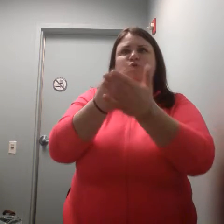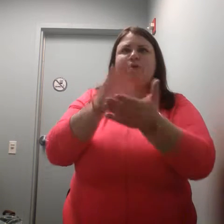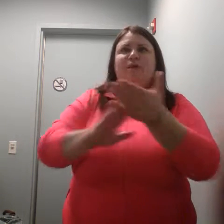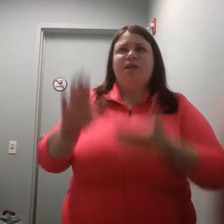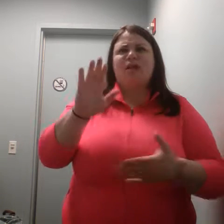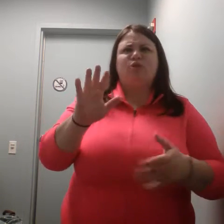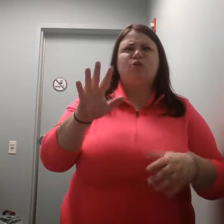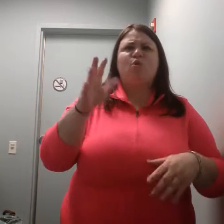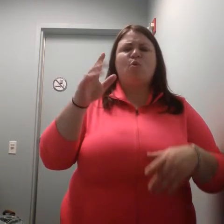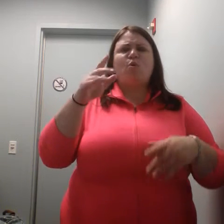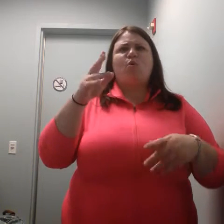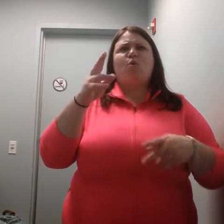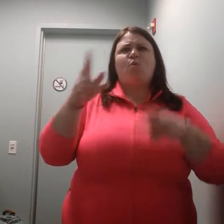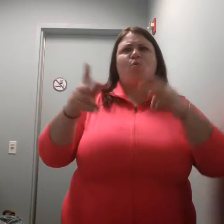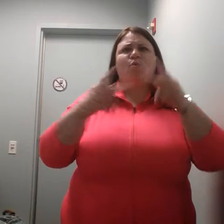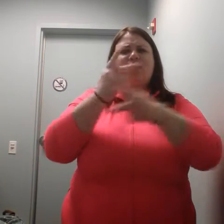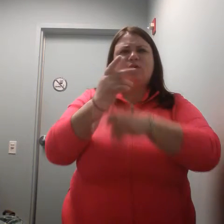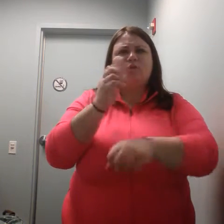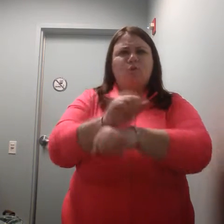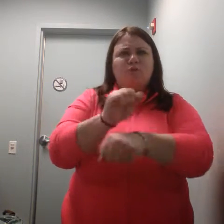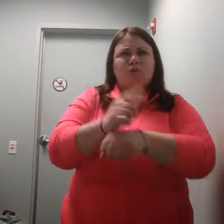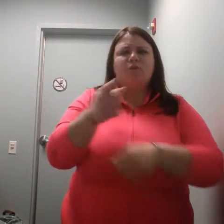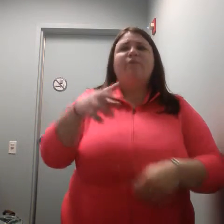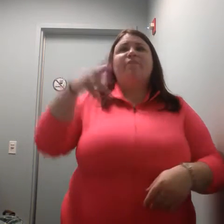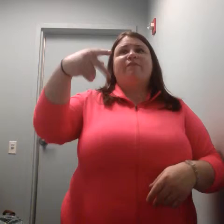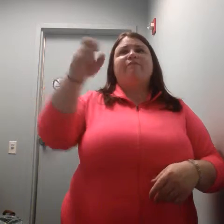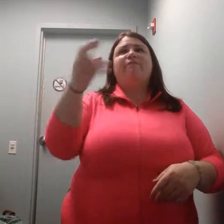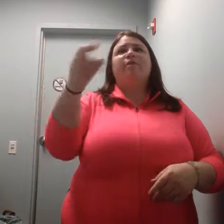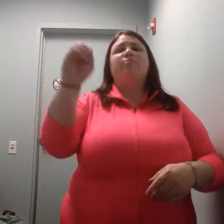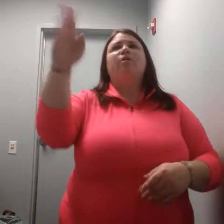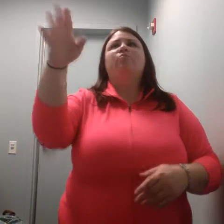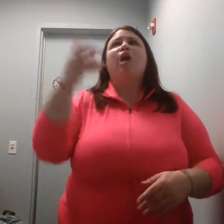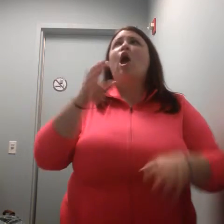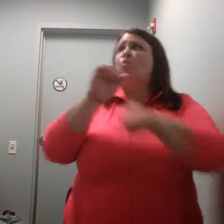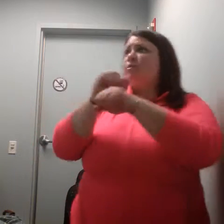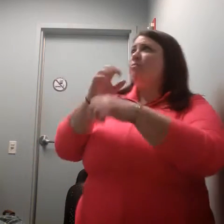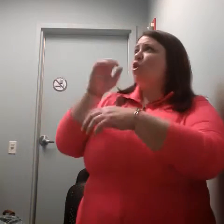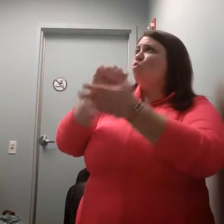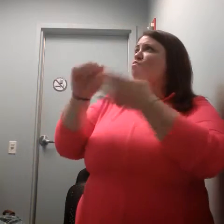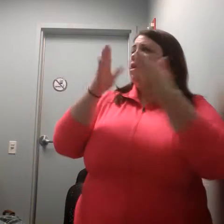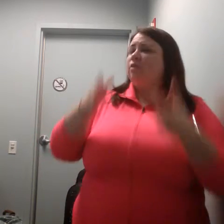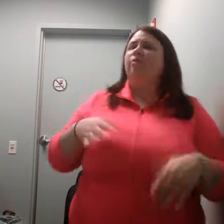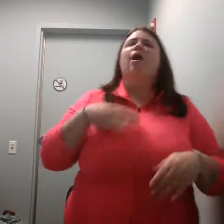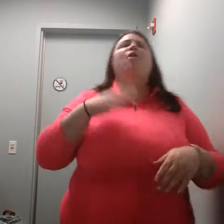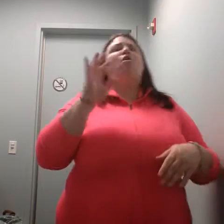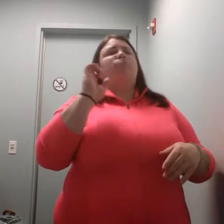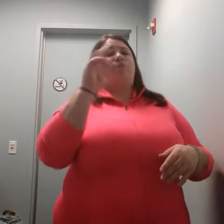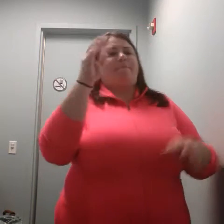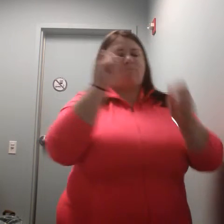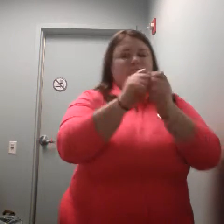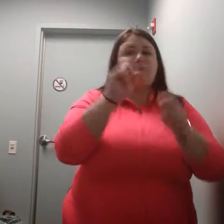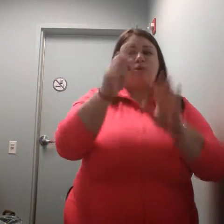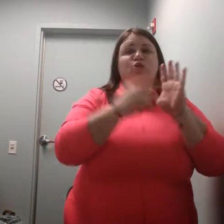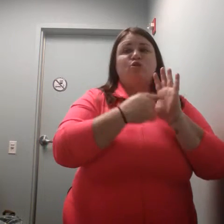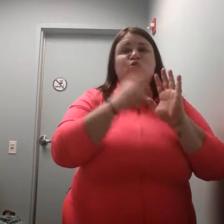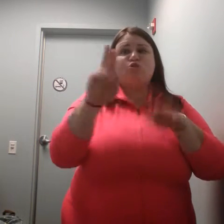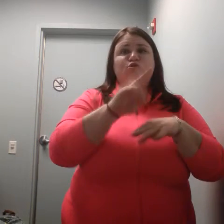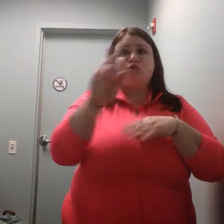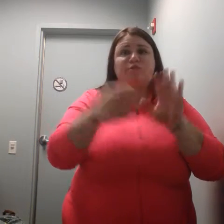What do you want to do, Phoebe? All right, excellent. I'm going to use you as an example. All right, Phoebe gets out of school,